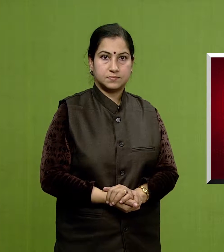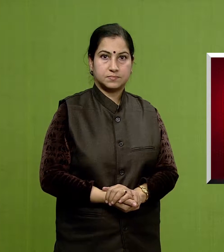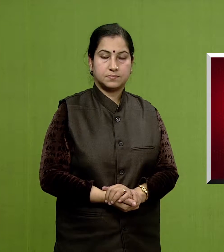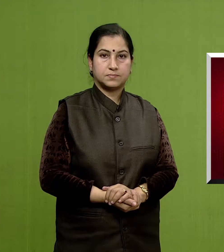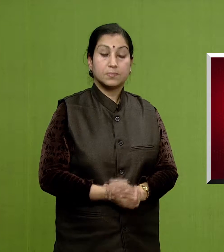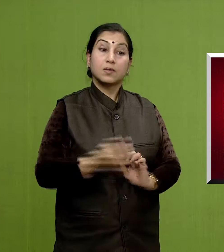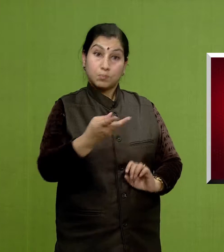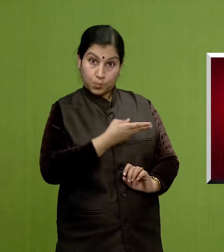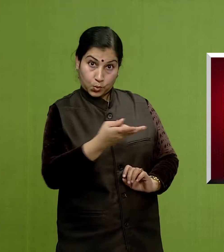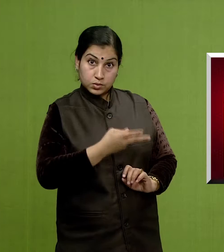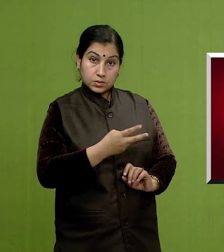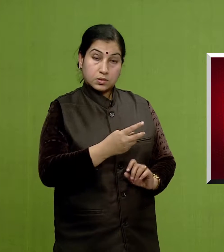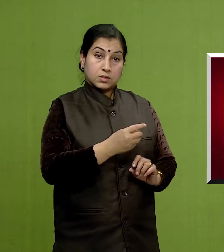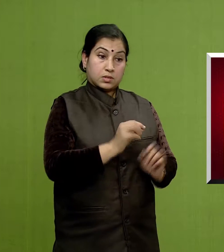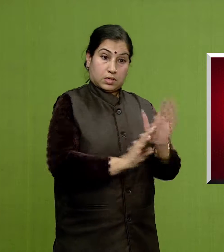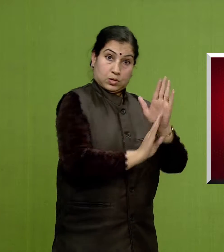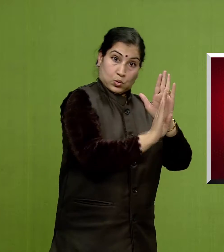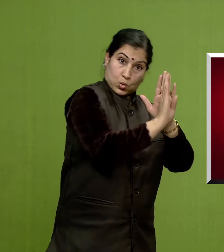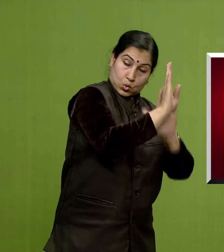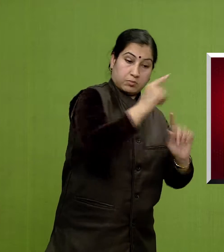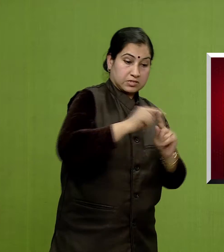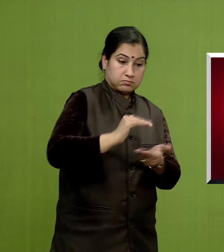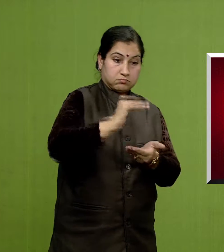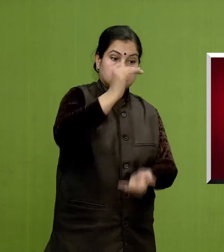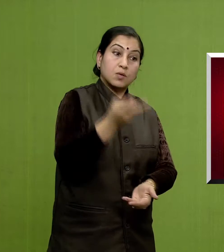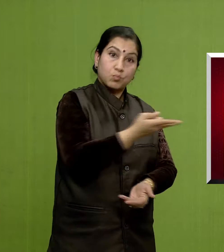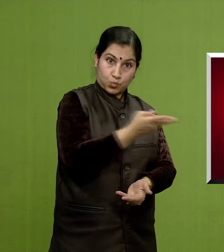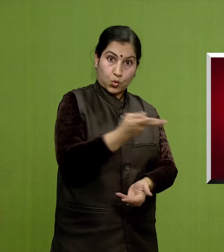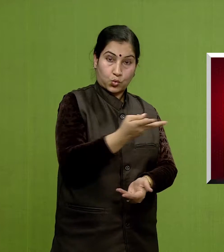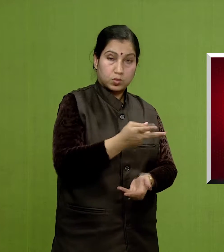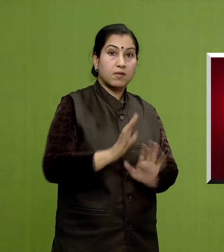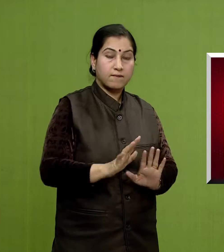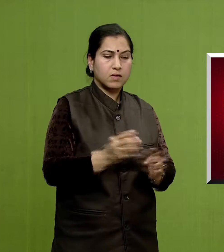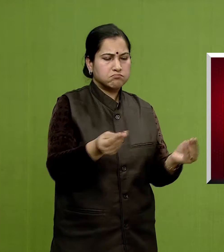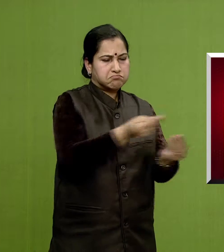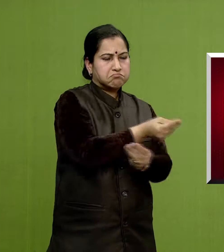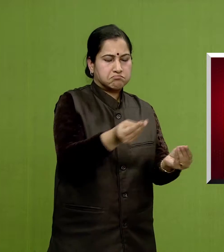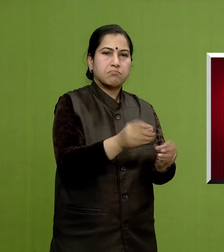Both growth and development are used interchangeably.